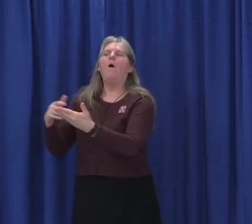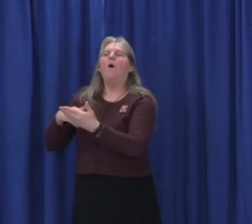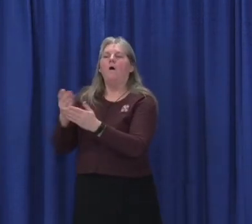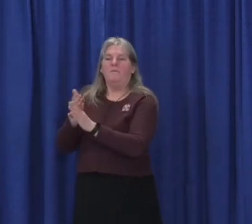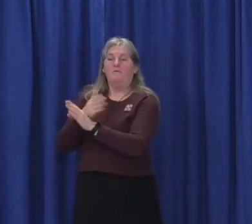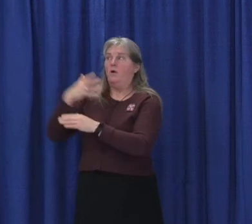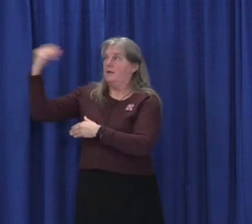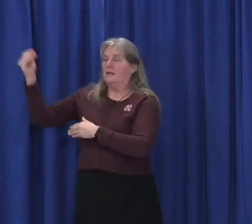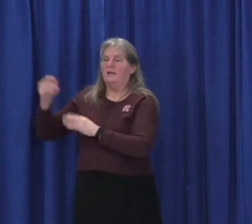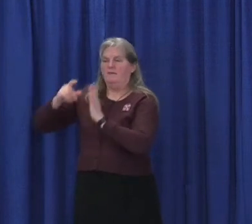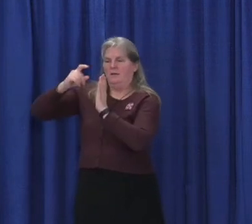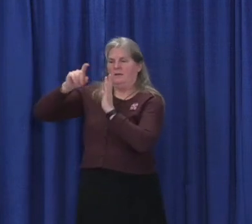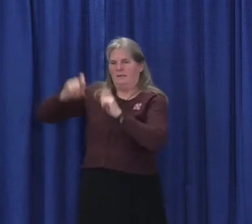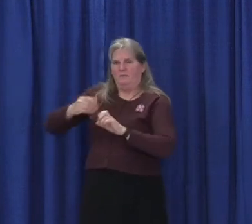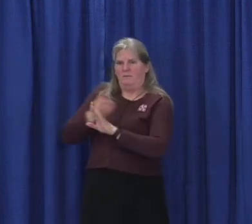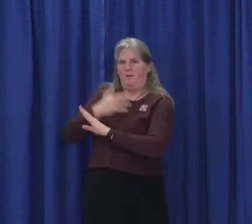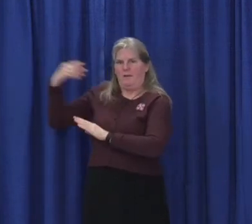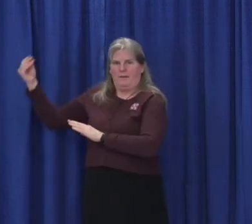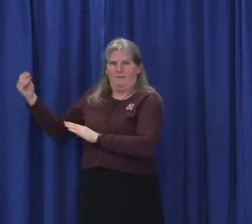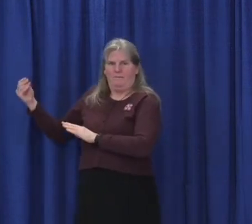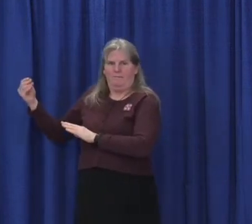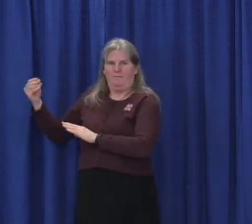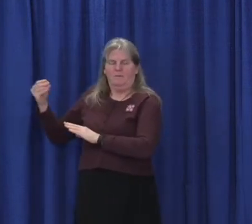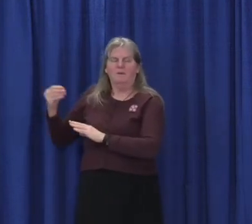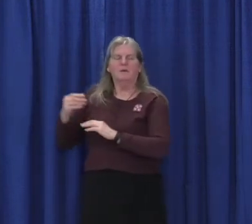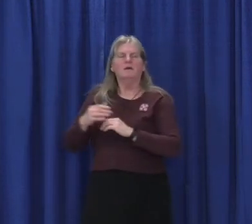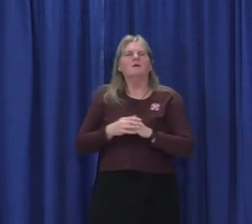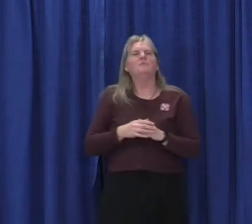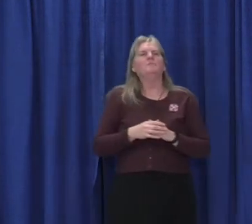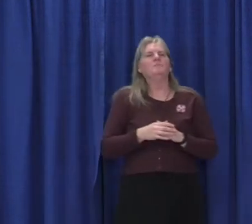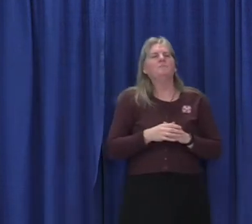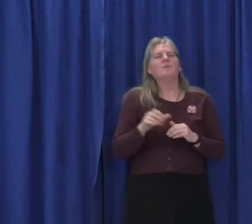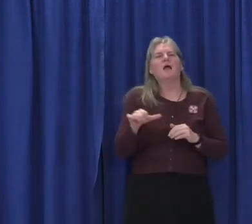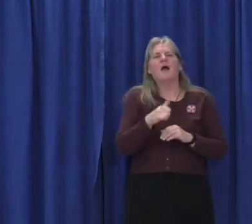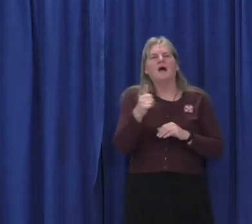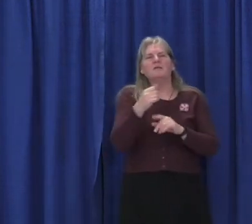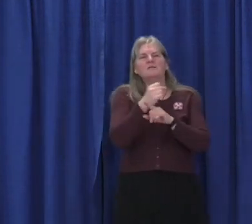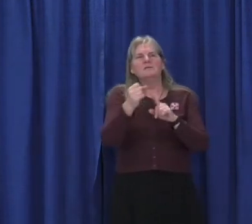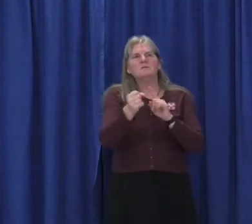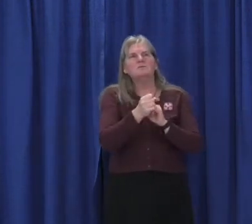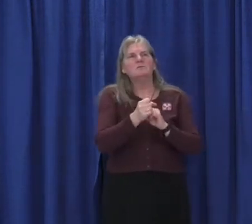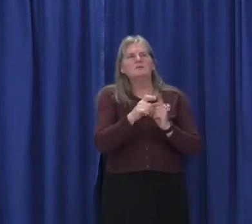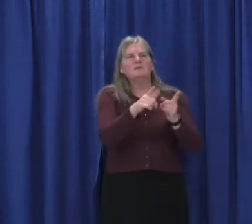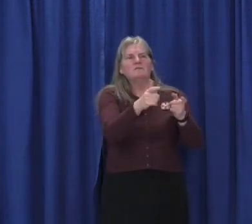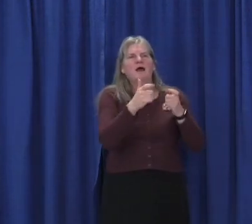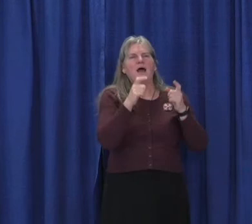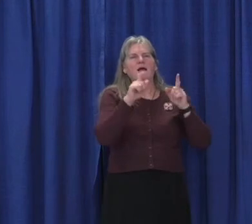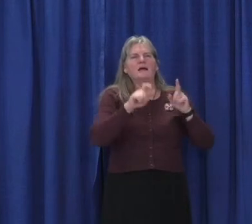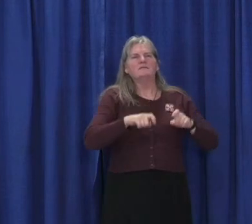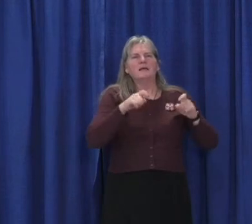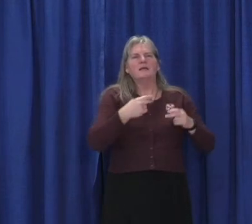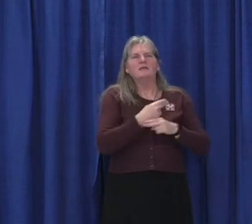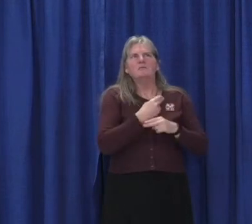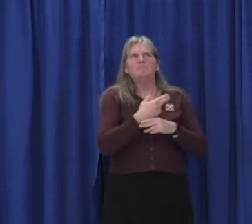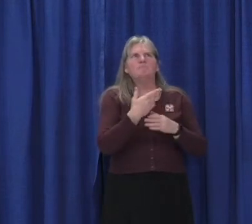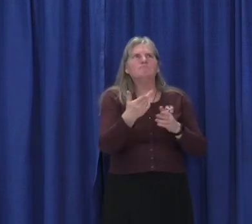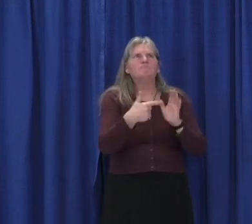used rapid molecular tests in a number of other settings throughout the territory. So we've